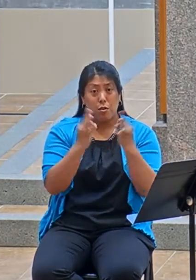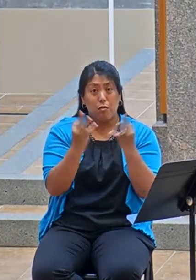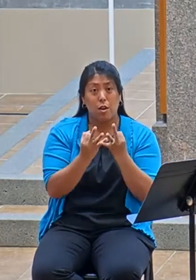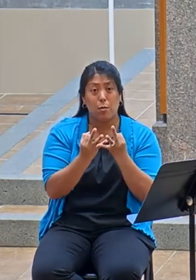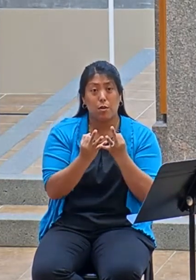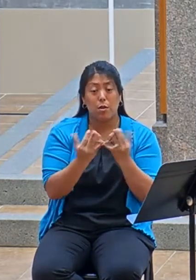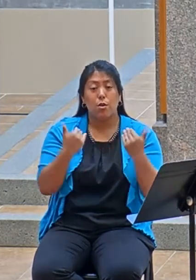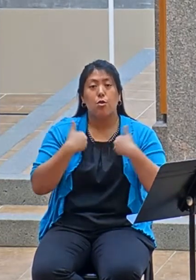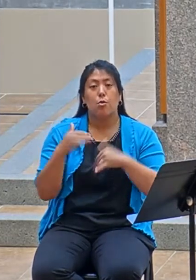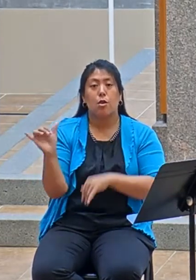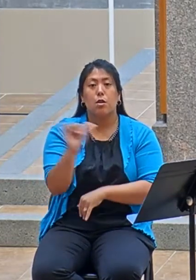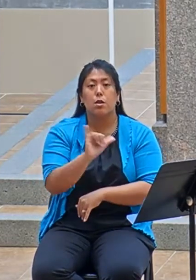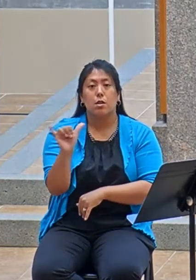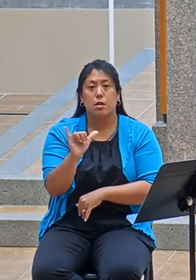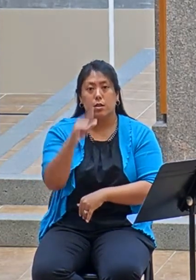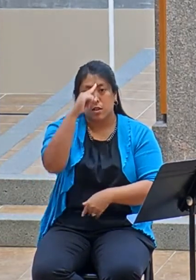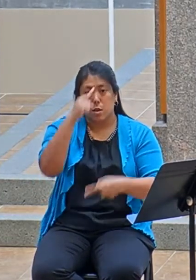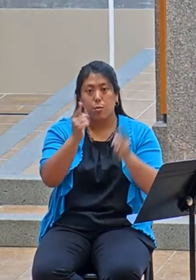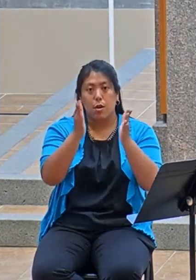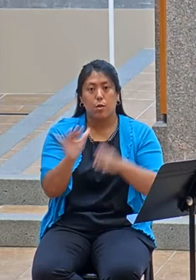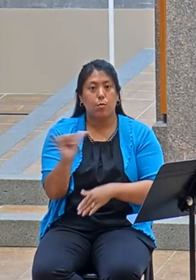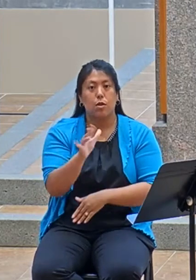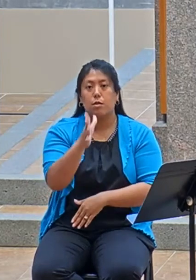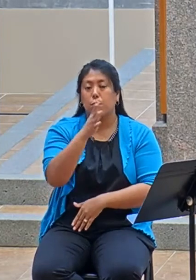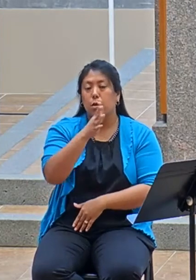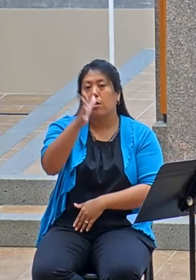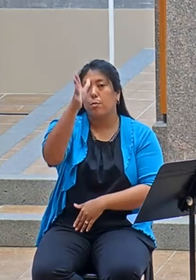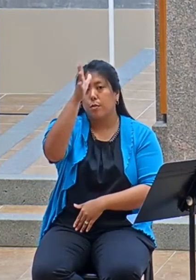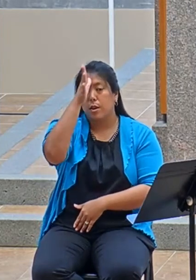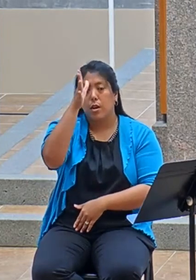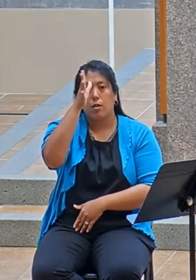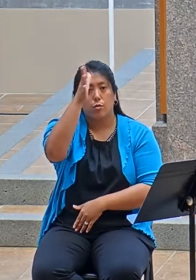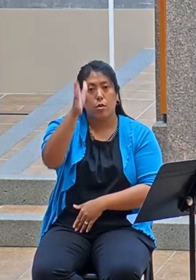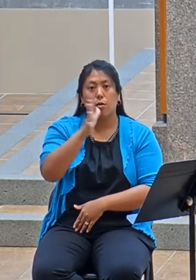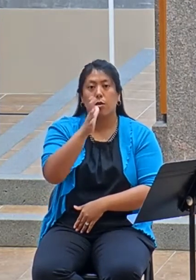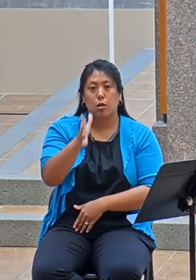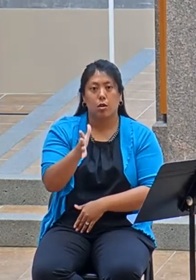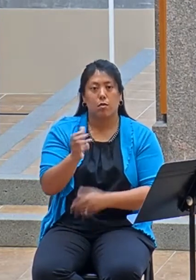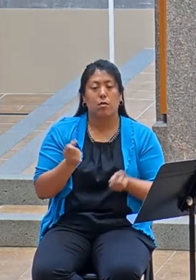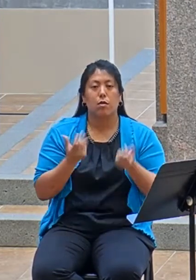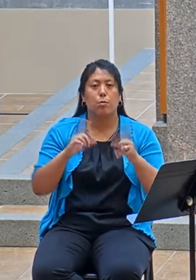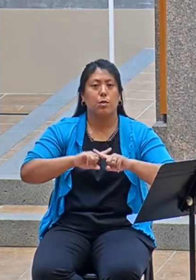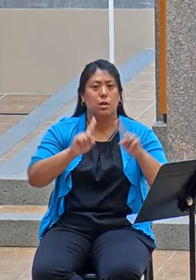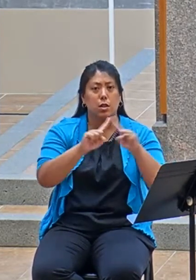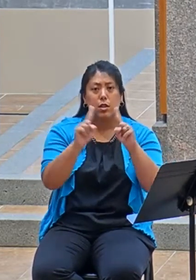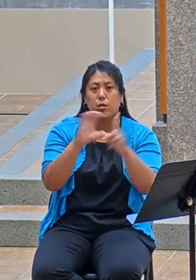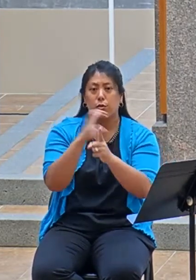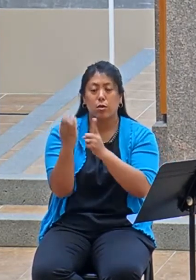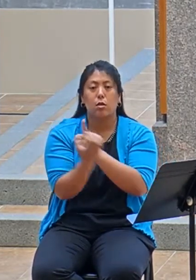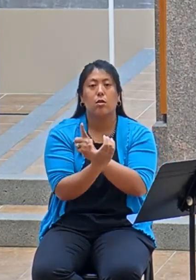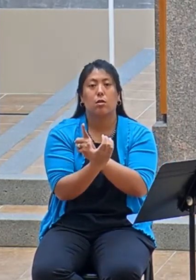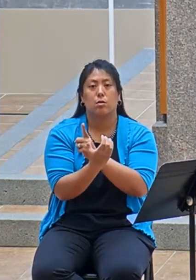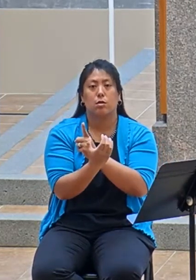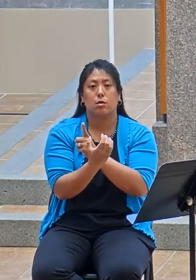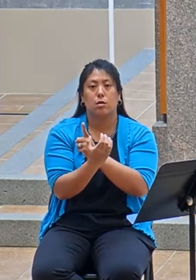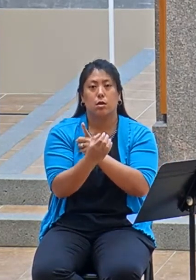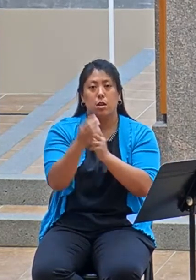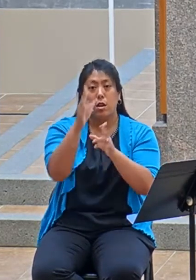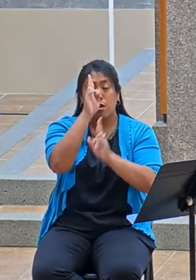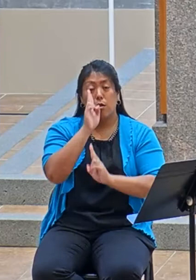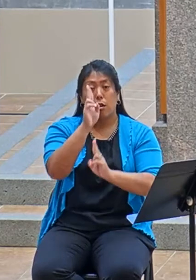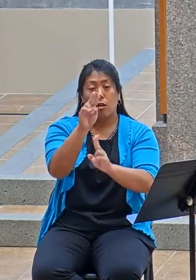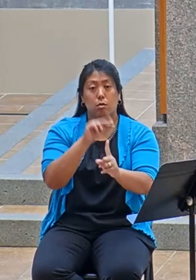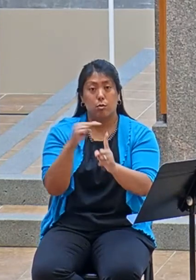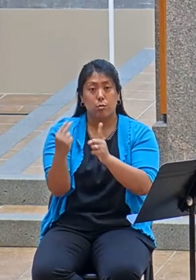inherited those enemies. There's many different things about the culture as far as honor, how honor was perceived.